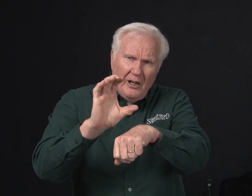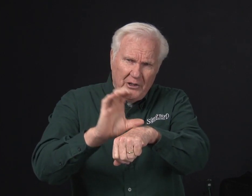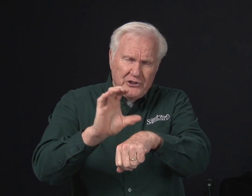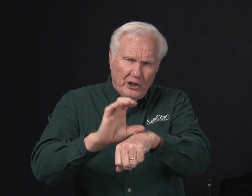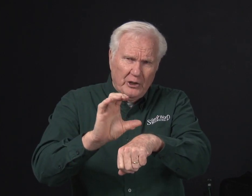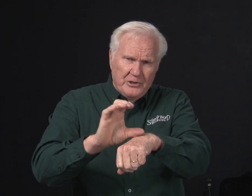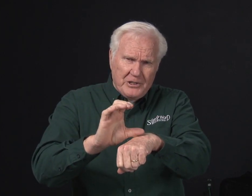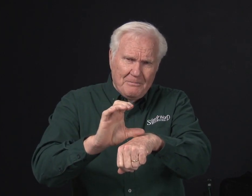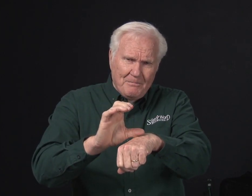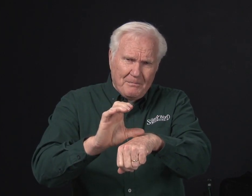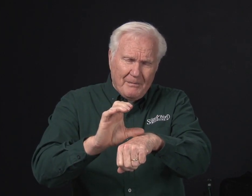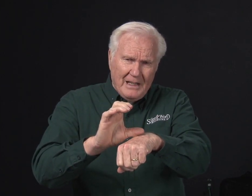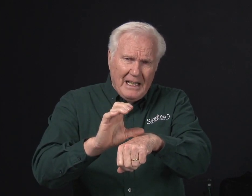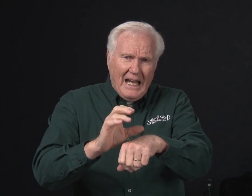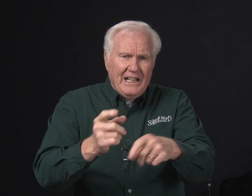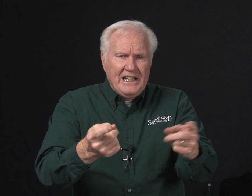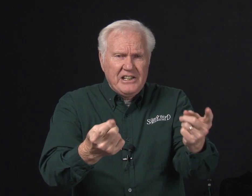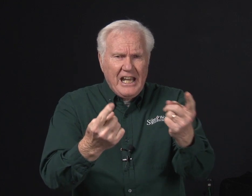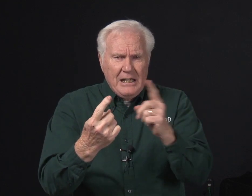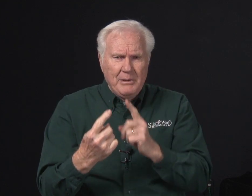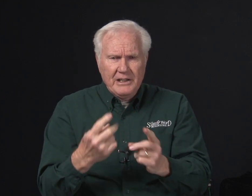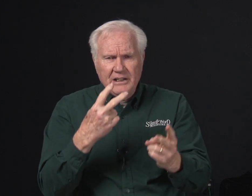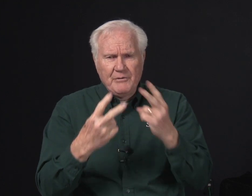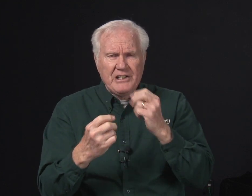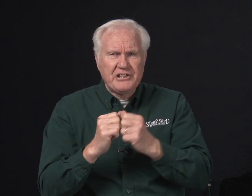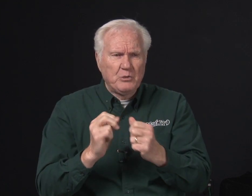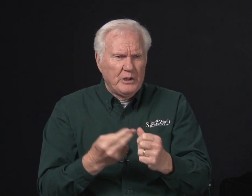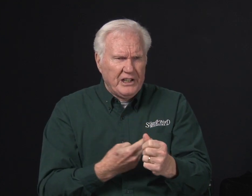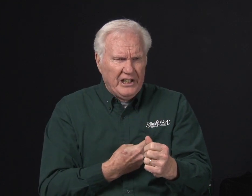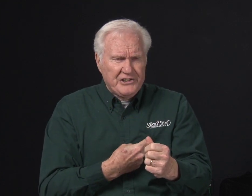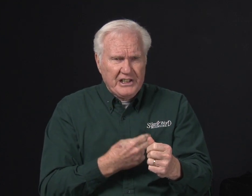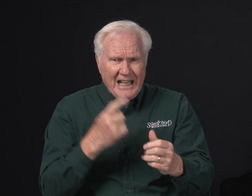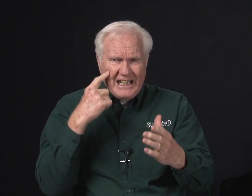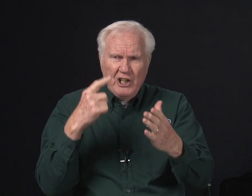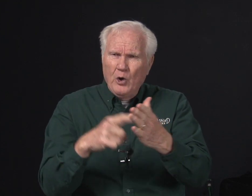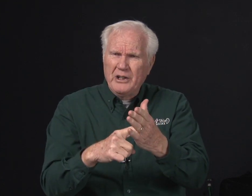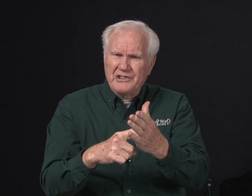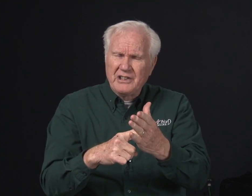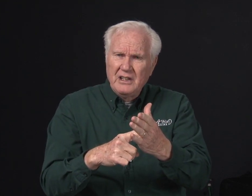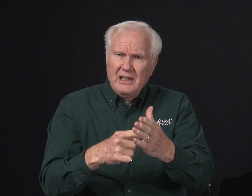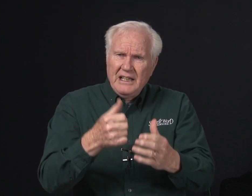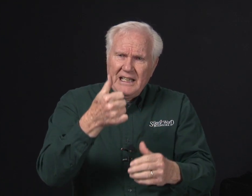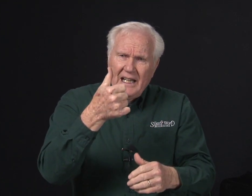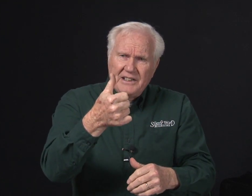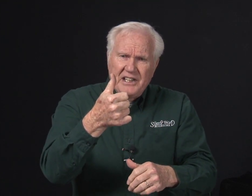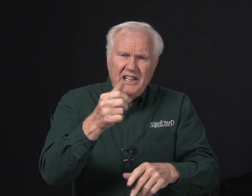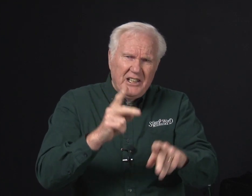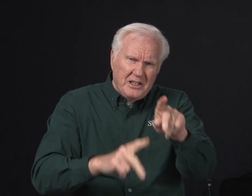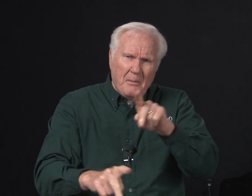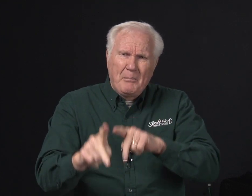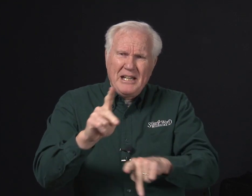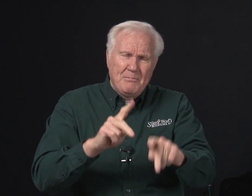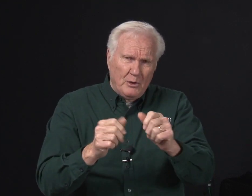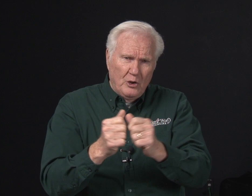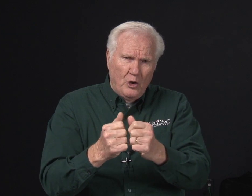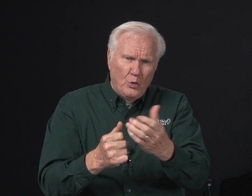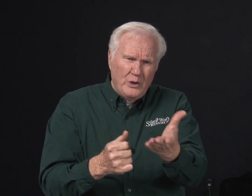the church. And he came in and visited with us, and I noticed he had 10 people with